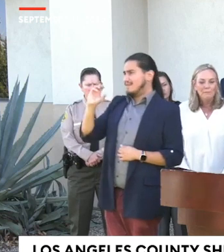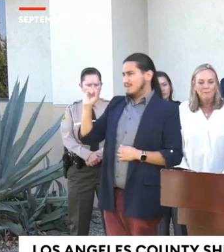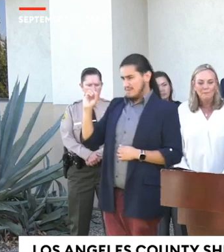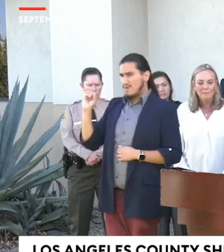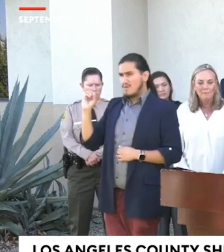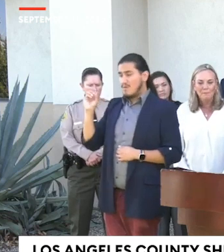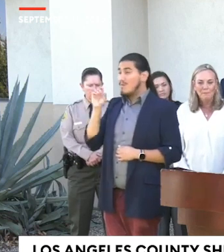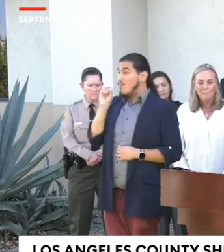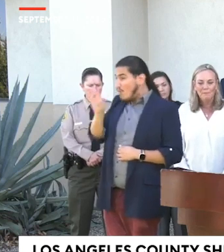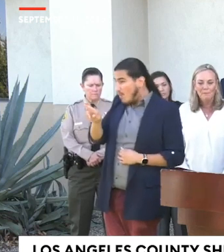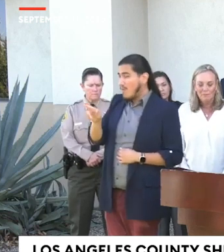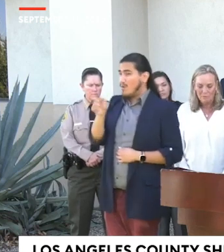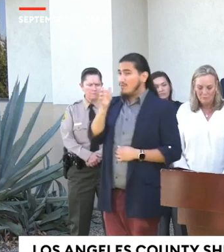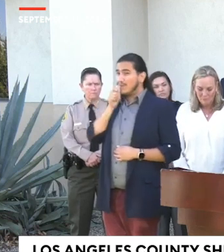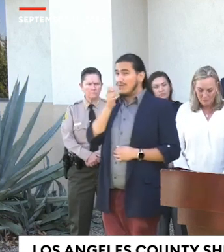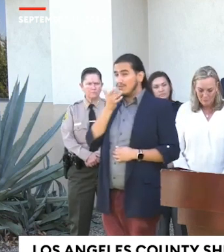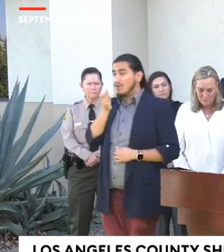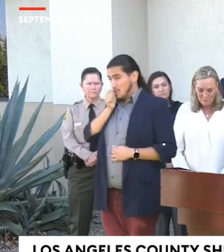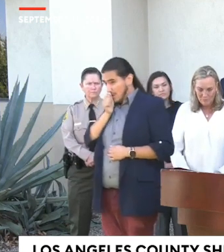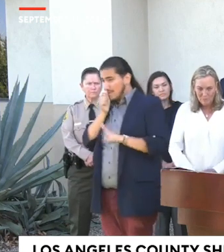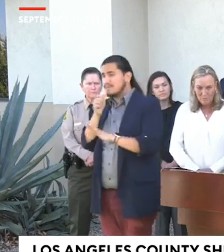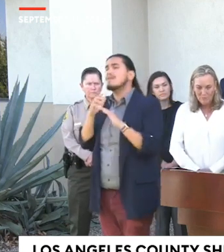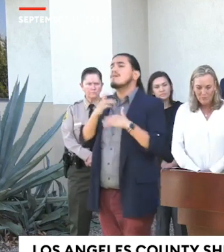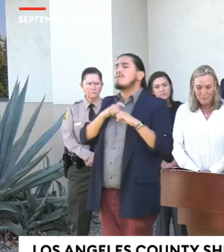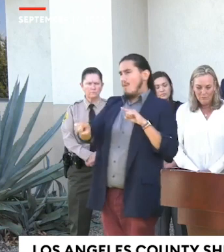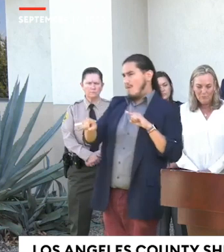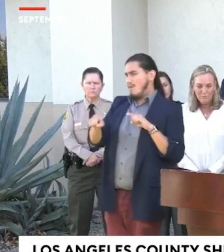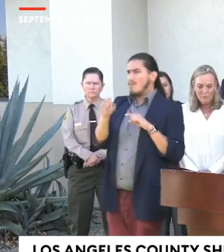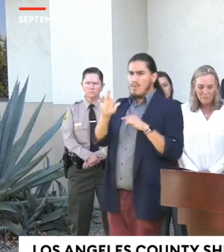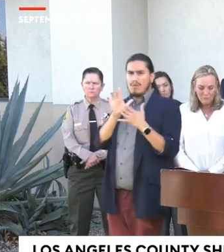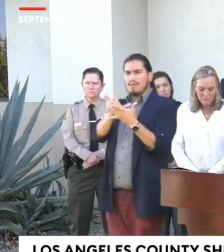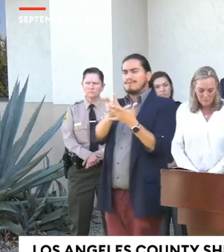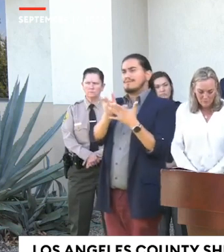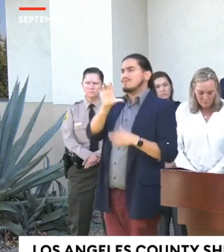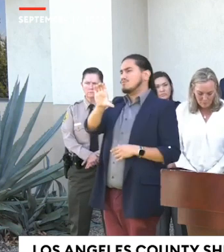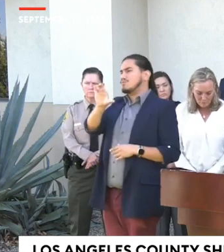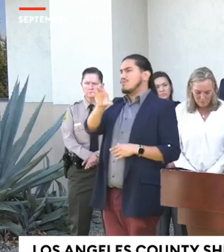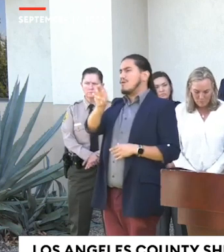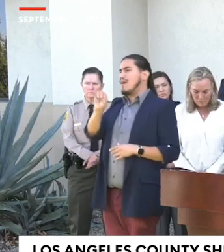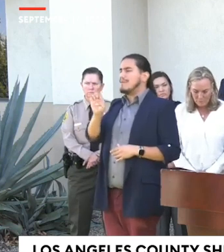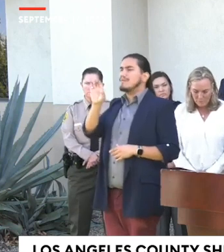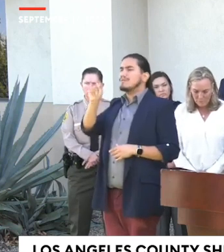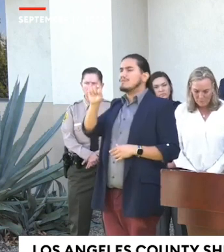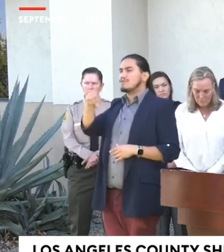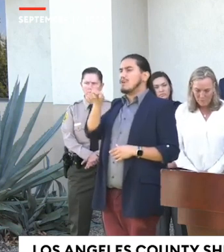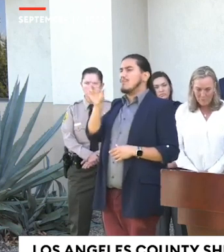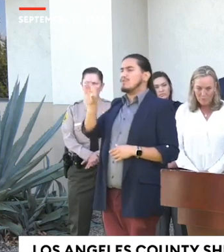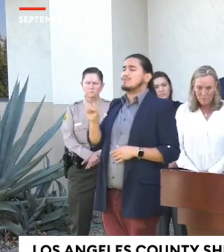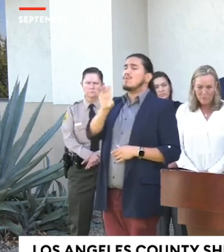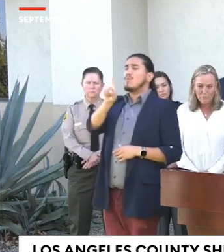323-890-5500. Or if you wish to remain anonymous, please call or contact Crime Stoppers at